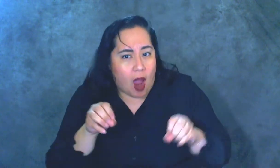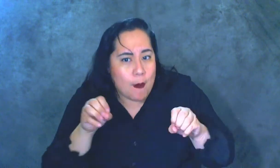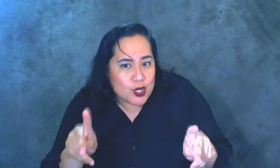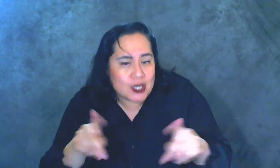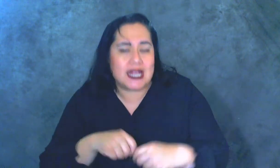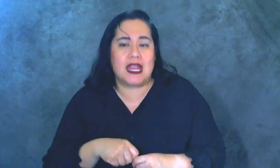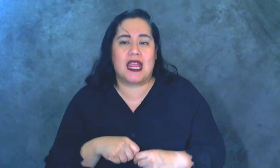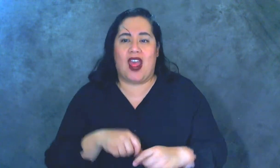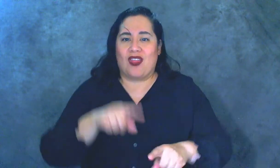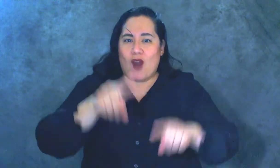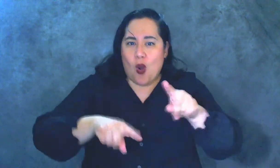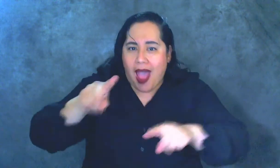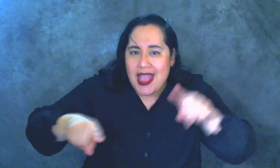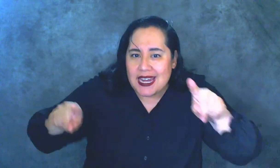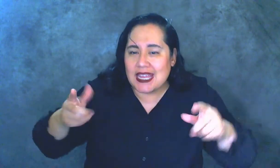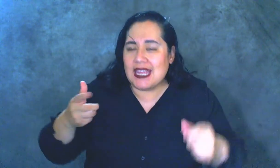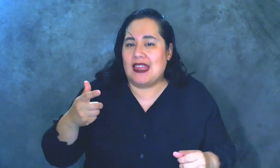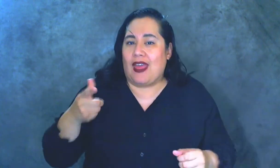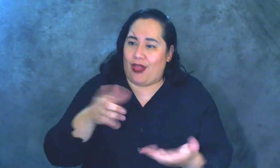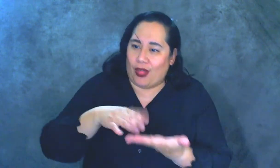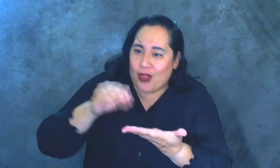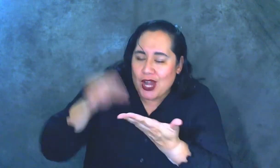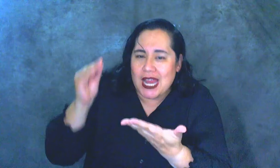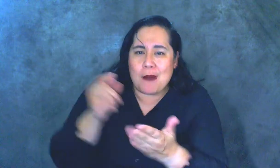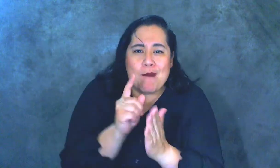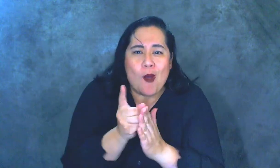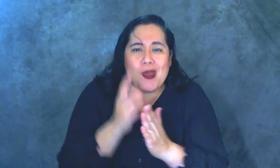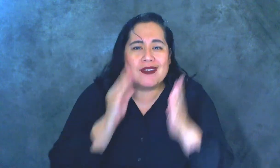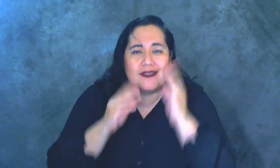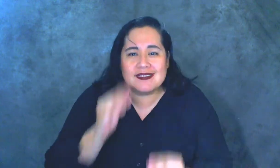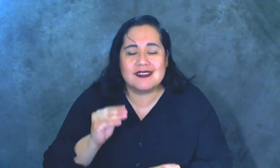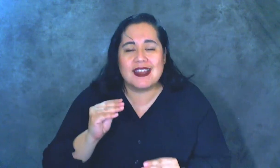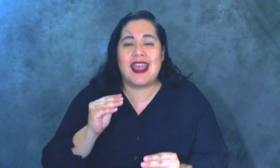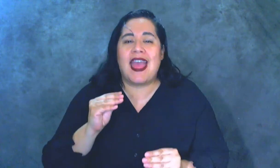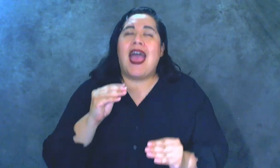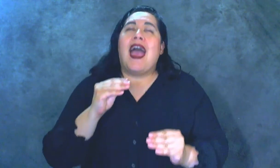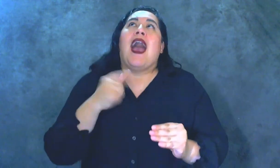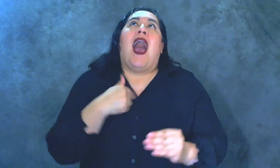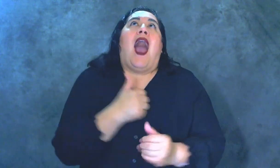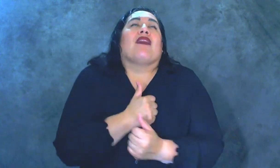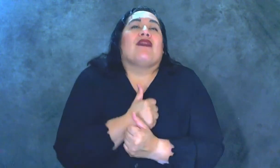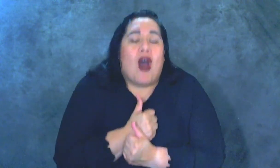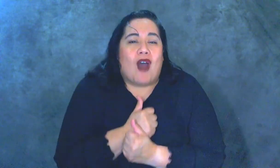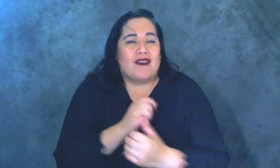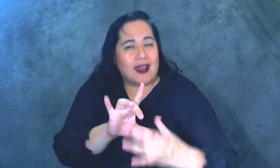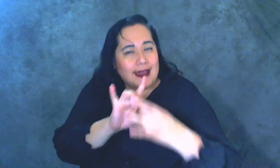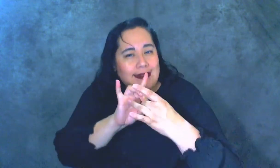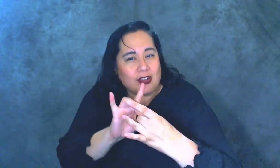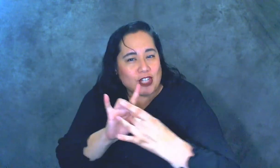the variety, the learning moments, and I love the connections. I have